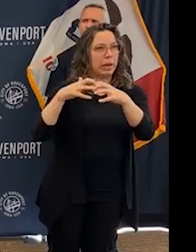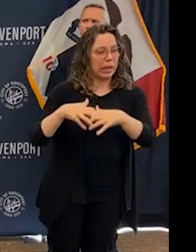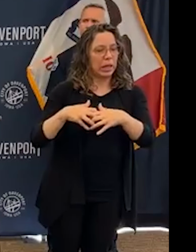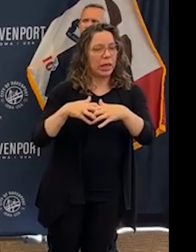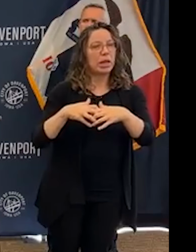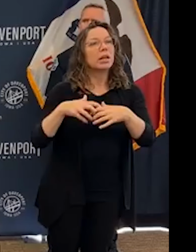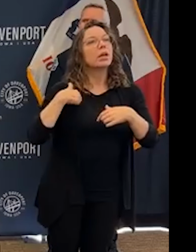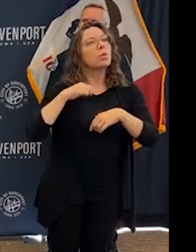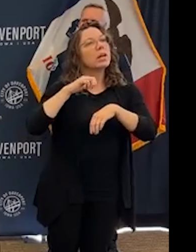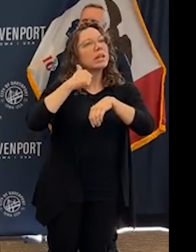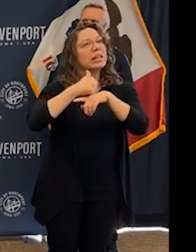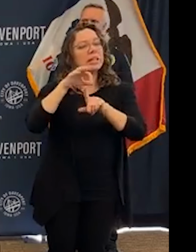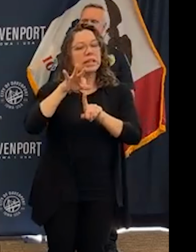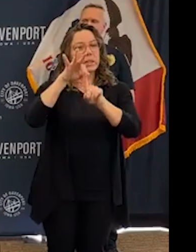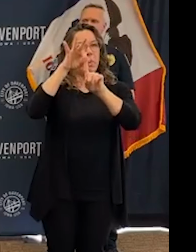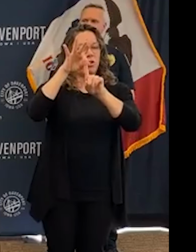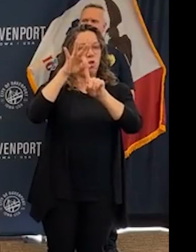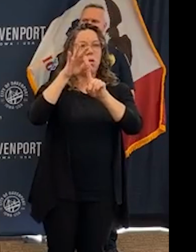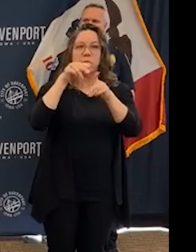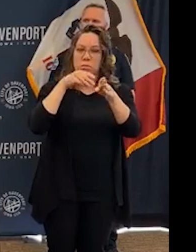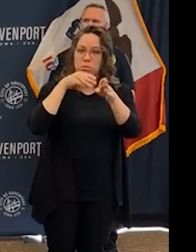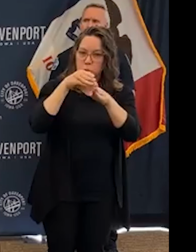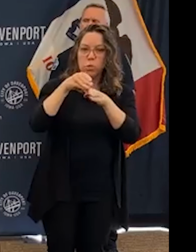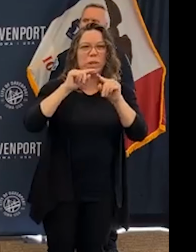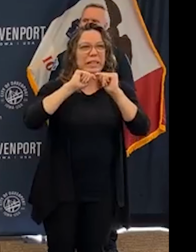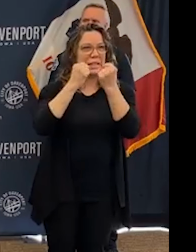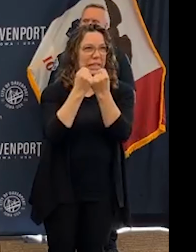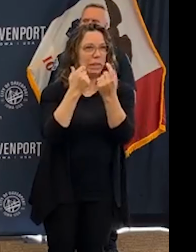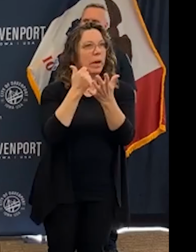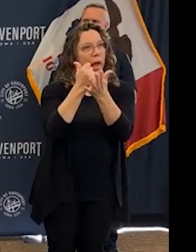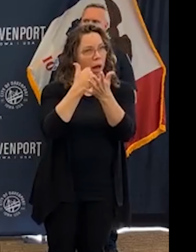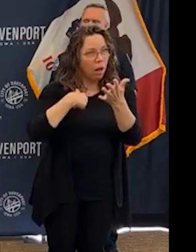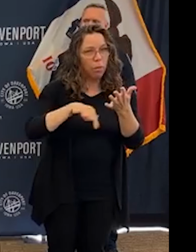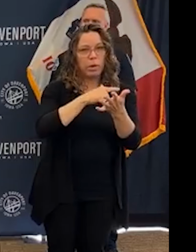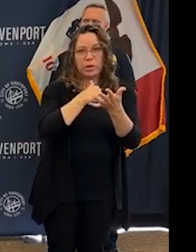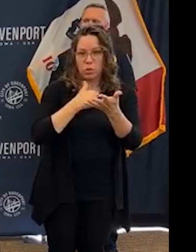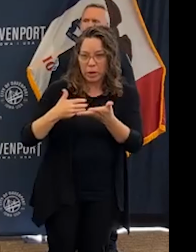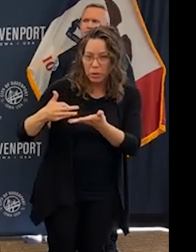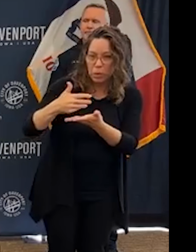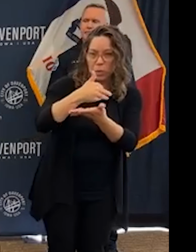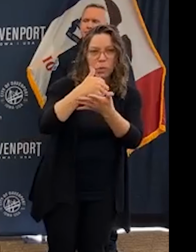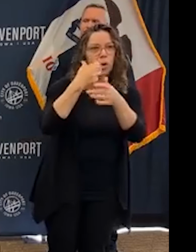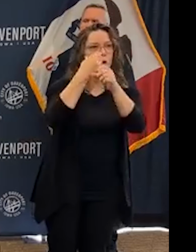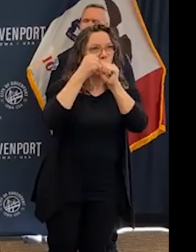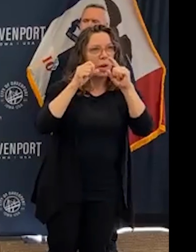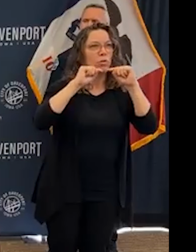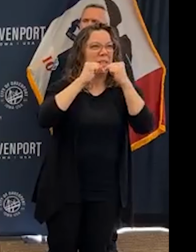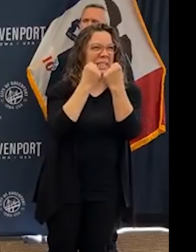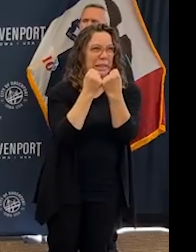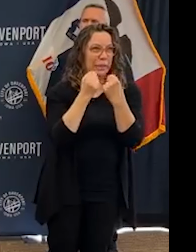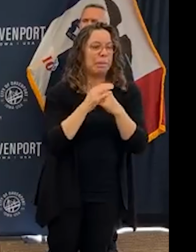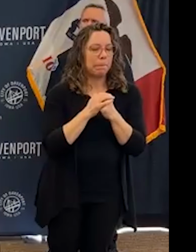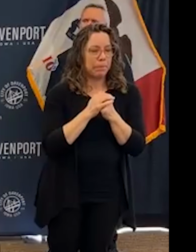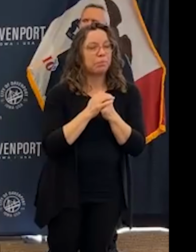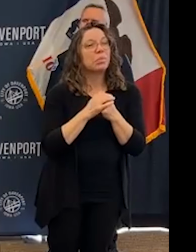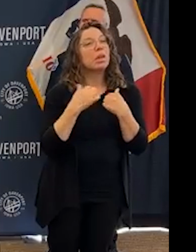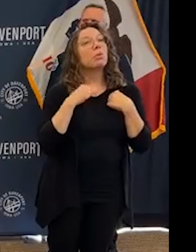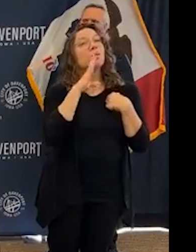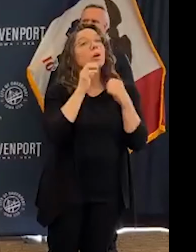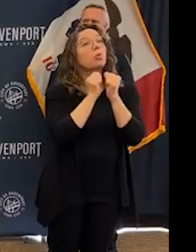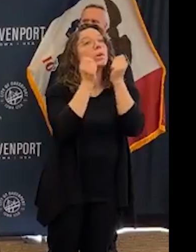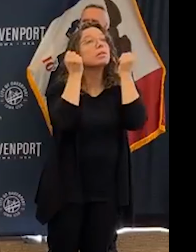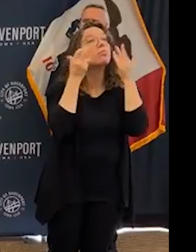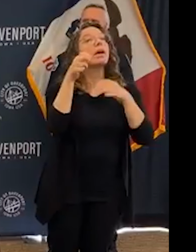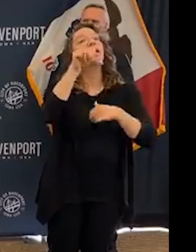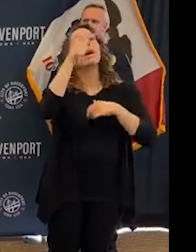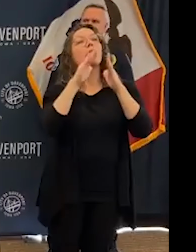securing specialized teams that could come and help us with the recovery efforts. With those efforts, we have talked to multiple larger